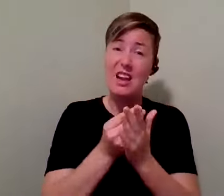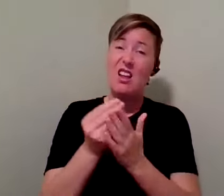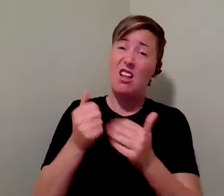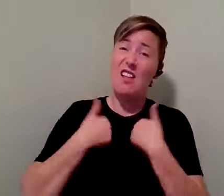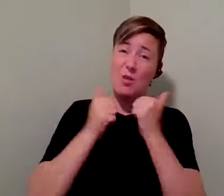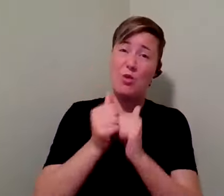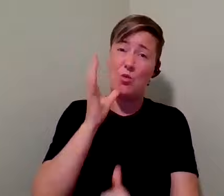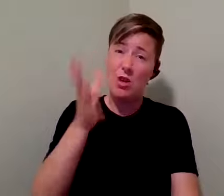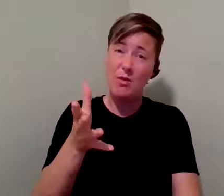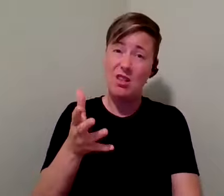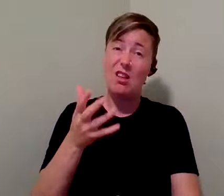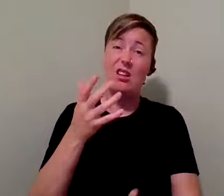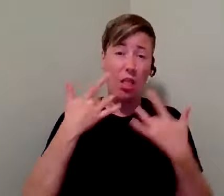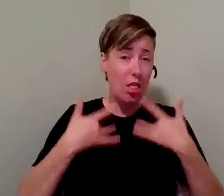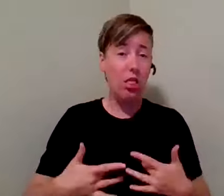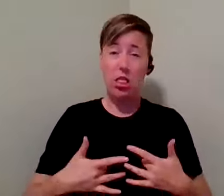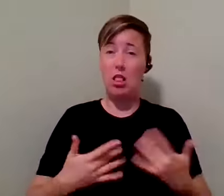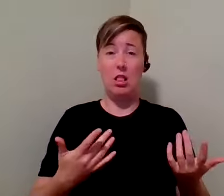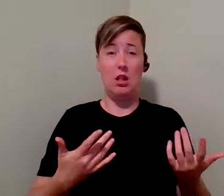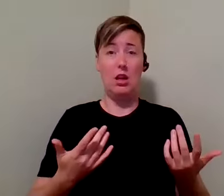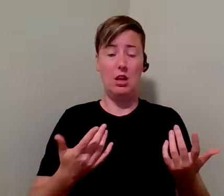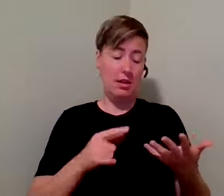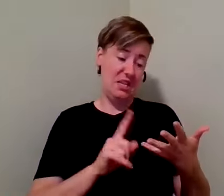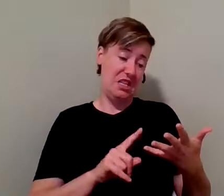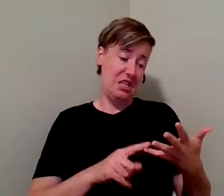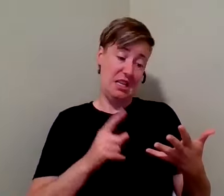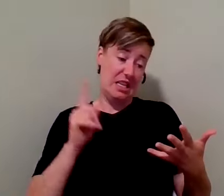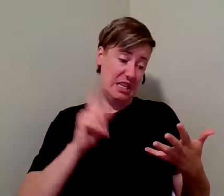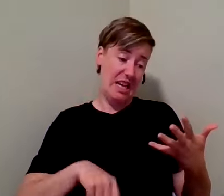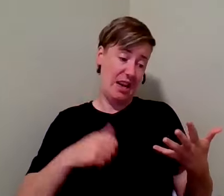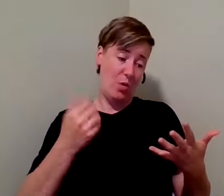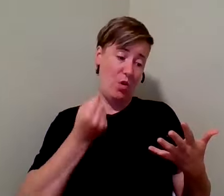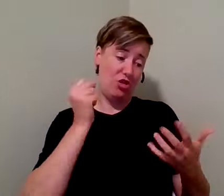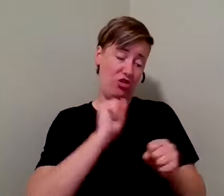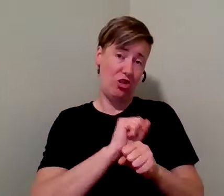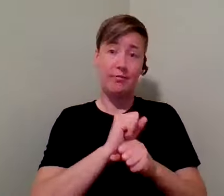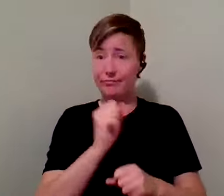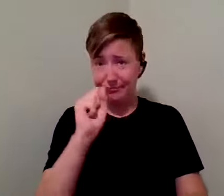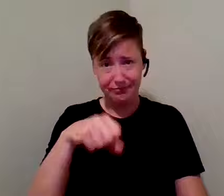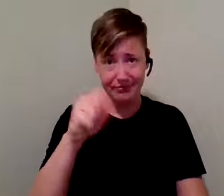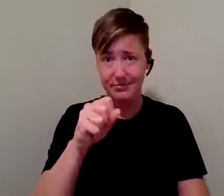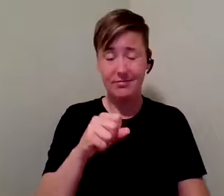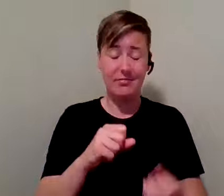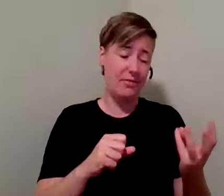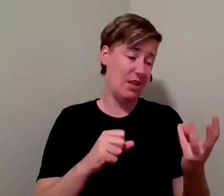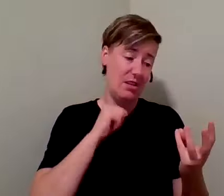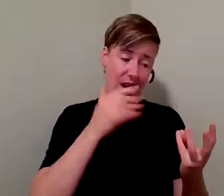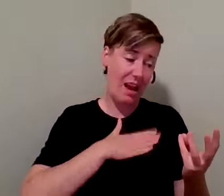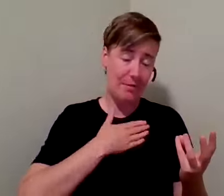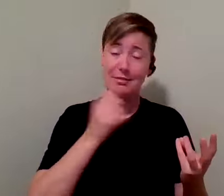depressed. Couldn't make a living. Duh, I couldn't. We were unhappy. Sure, I was. We were full of fear. Oh my God, how am